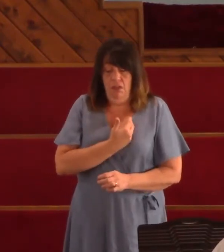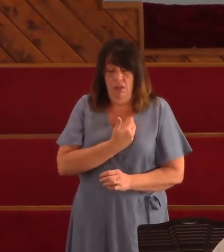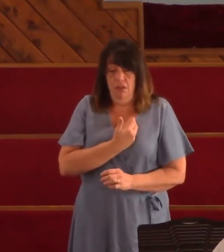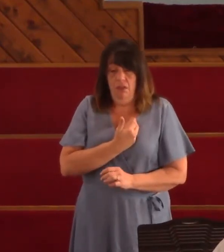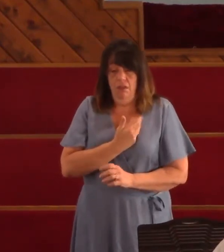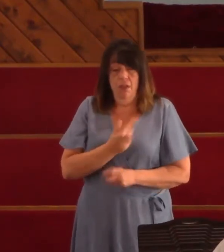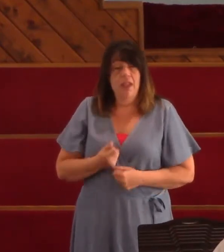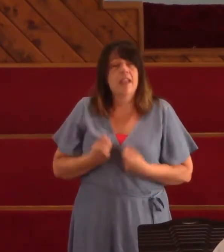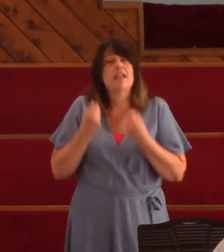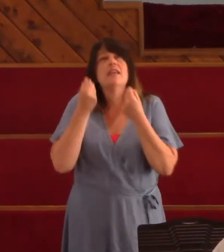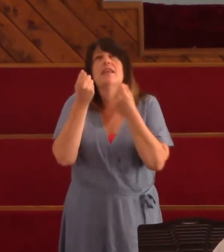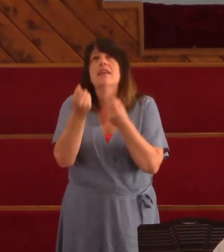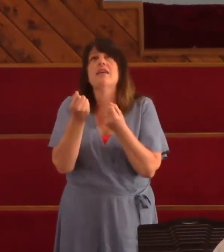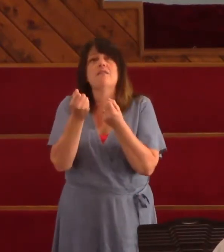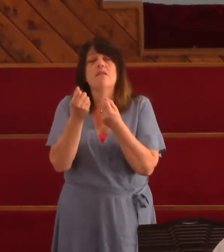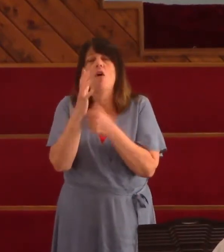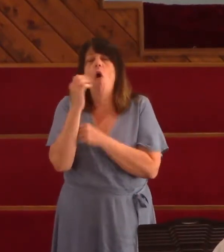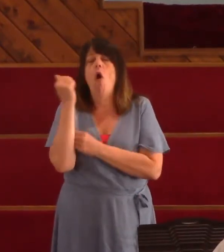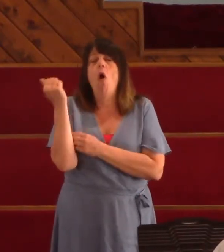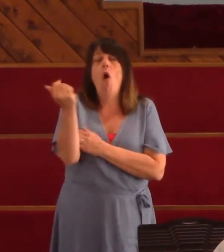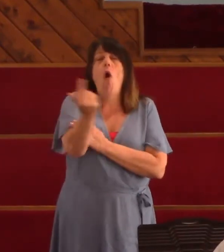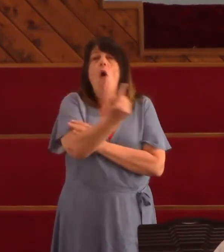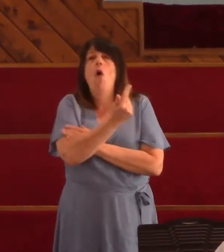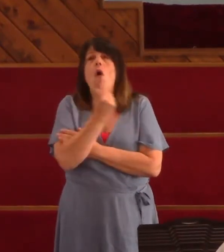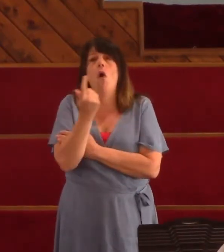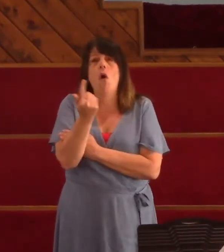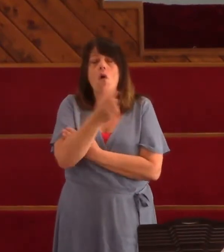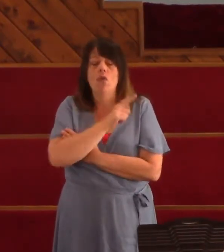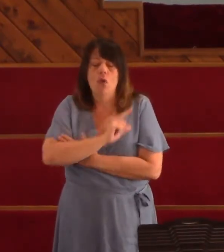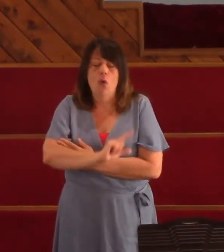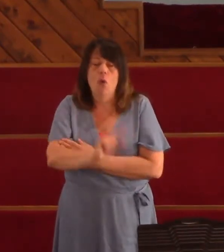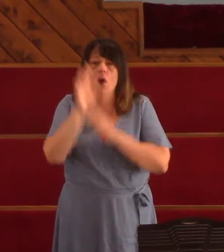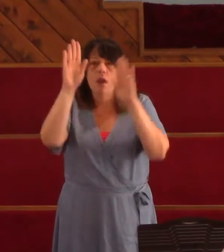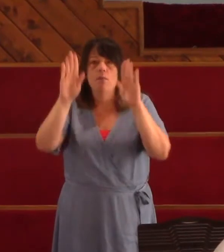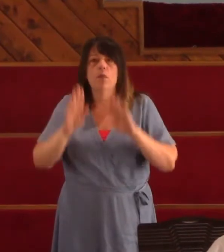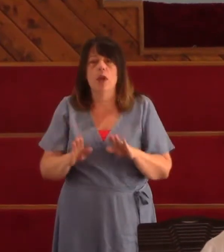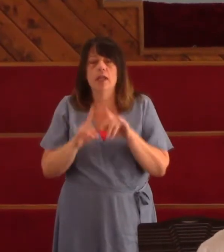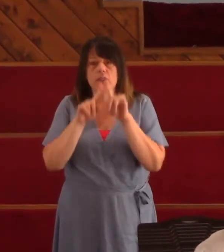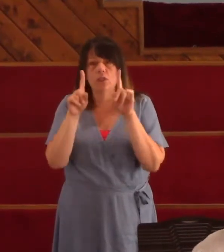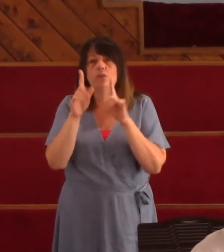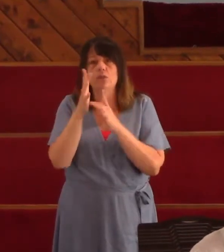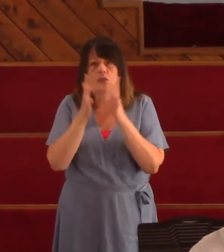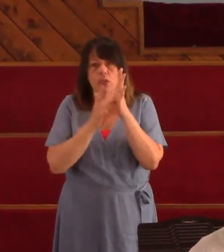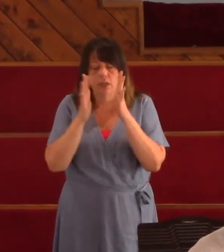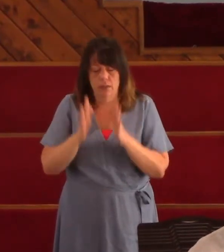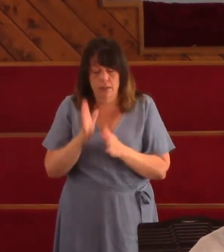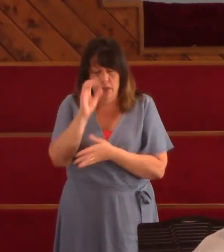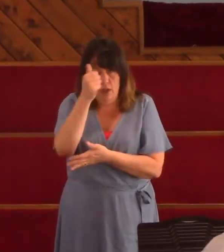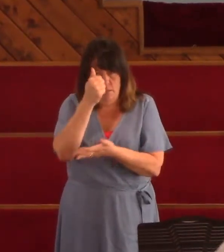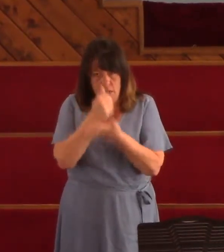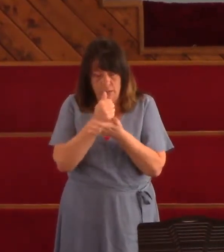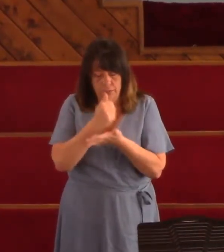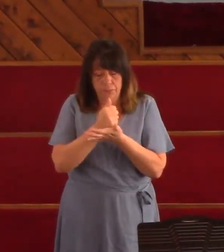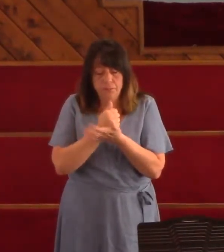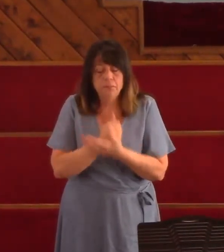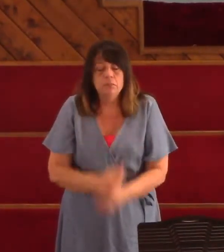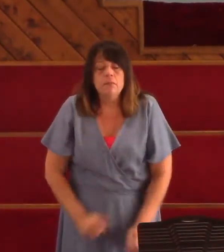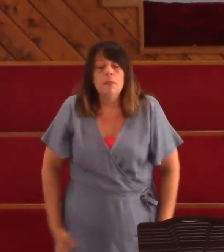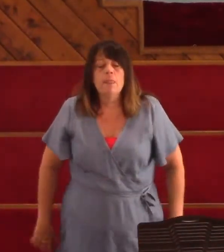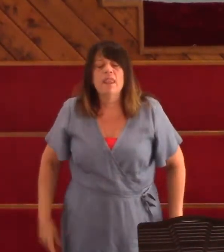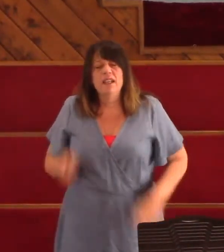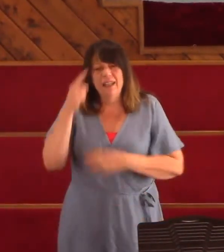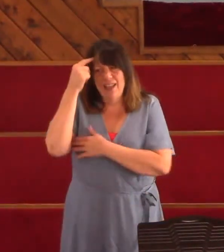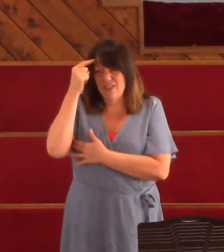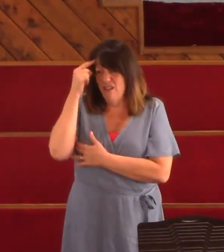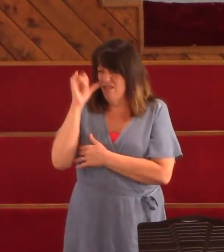all honor and praise, for it's all in the name of Jesus. And amen. I thought this morning, as once again